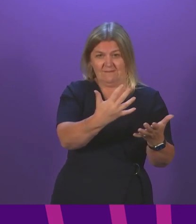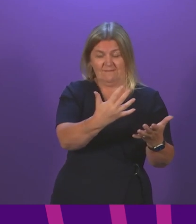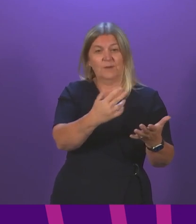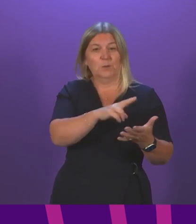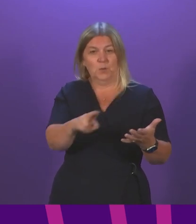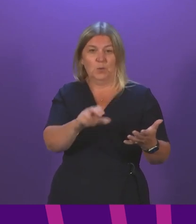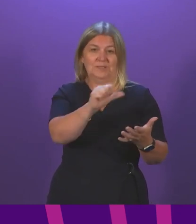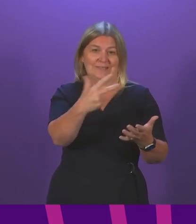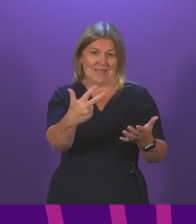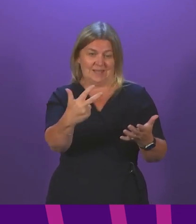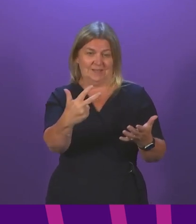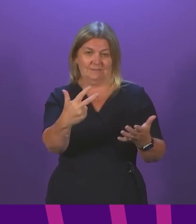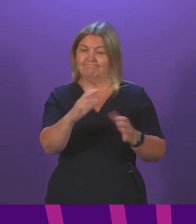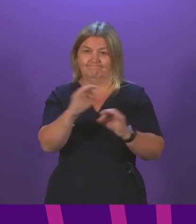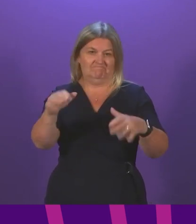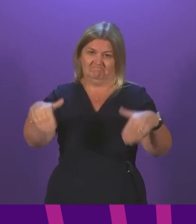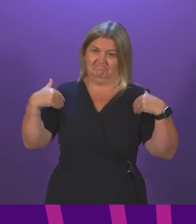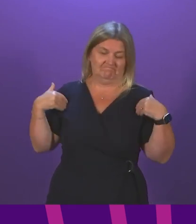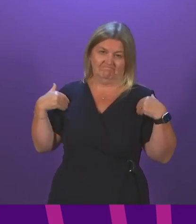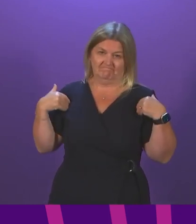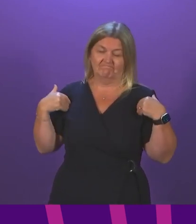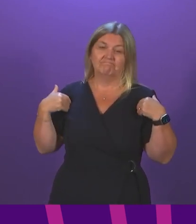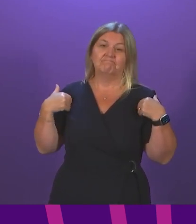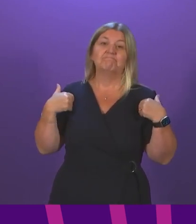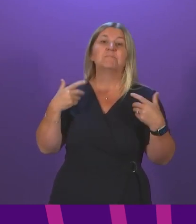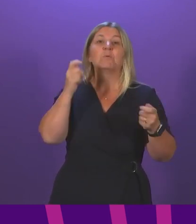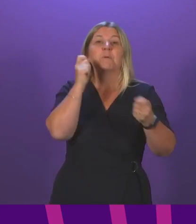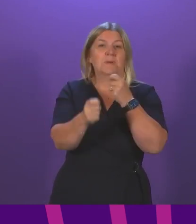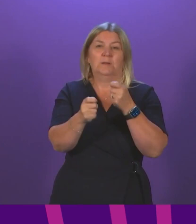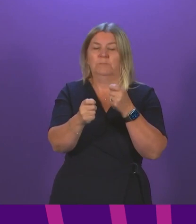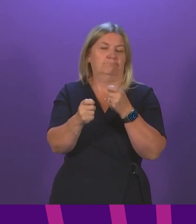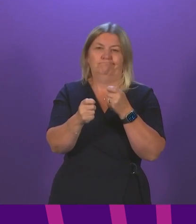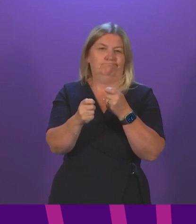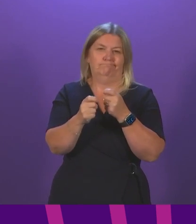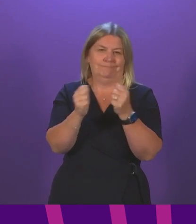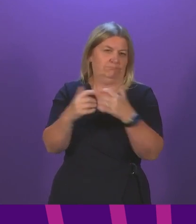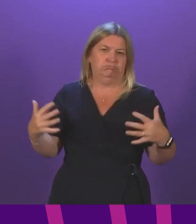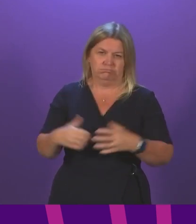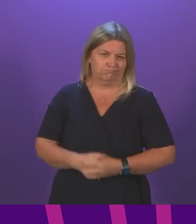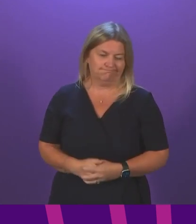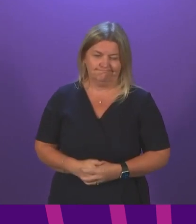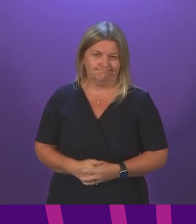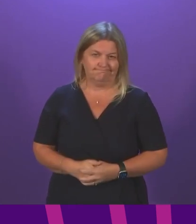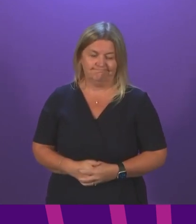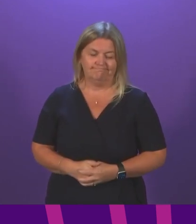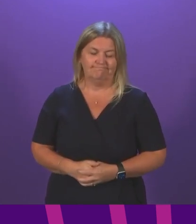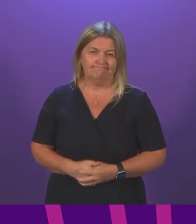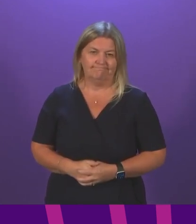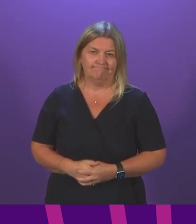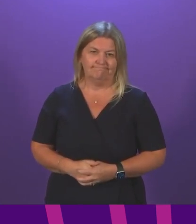no 68. There were no abstentions. The amendment is therefore not agreed.